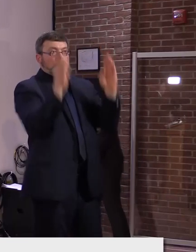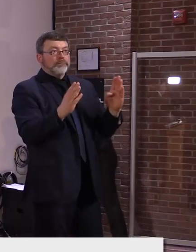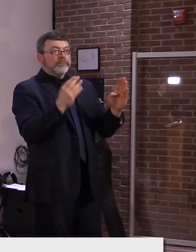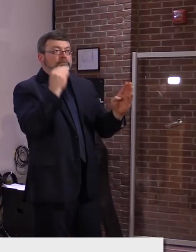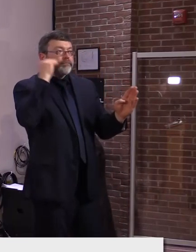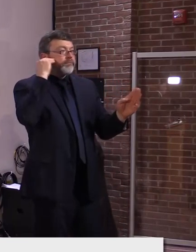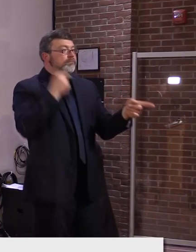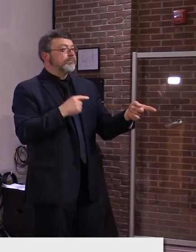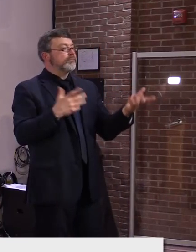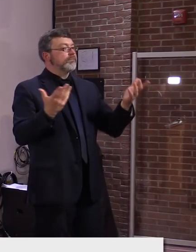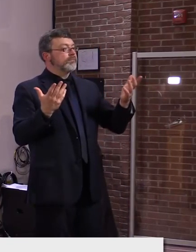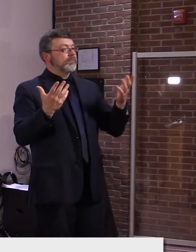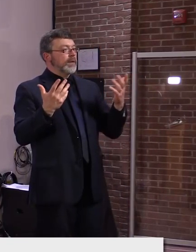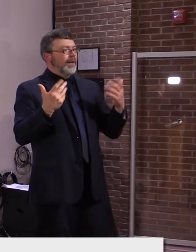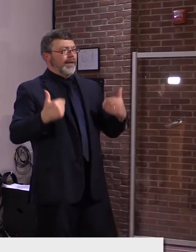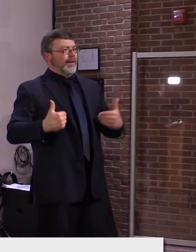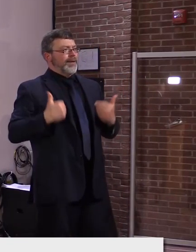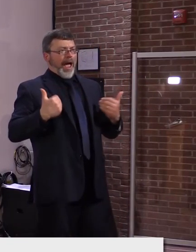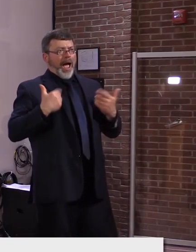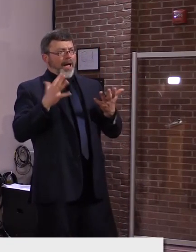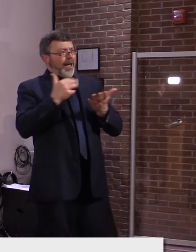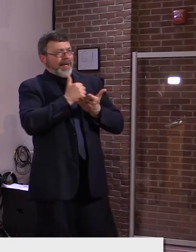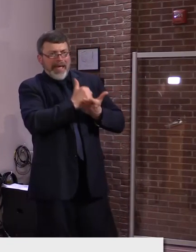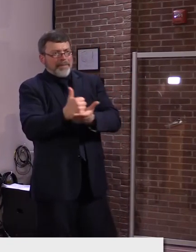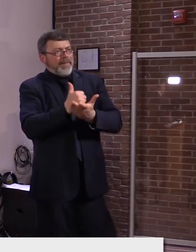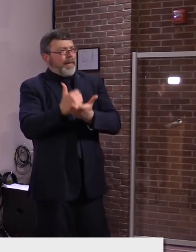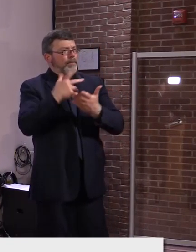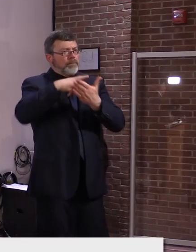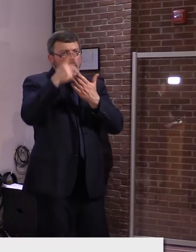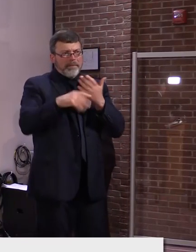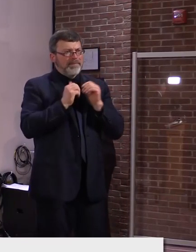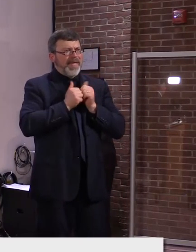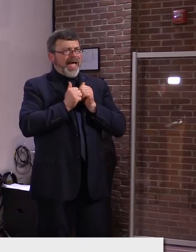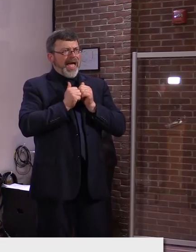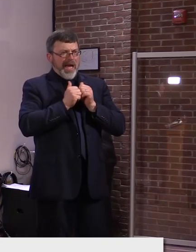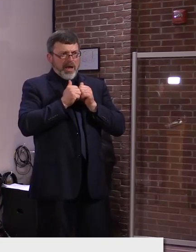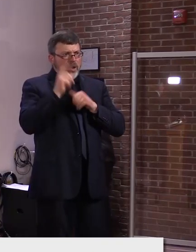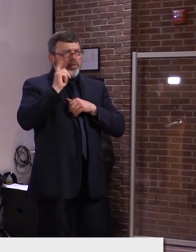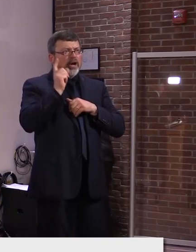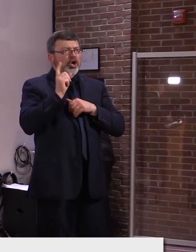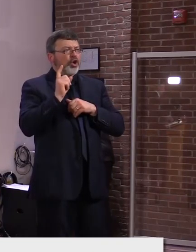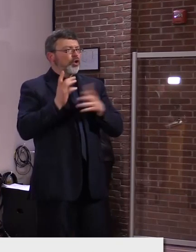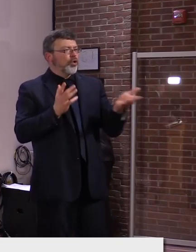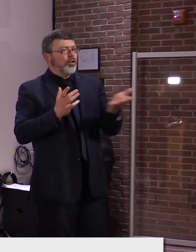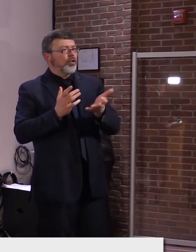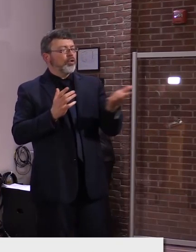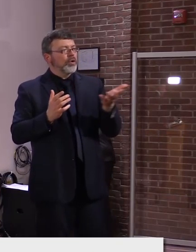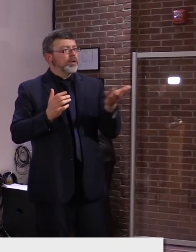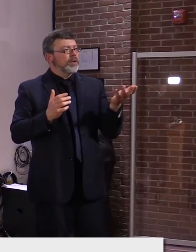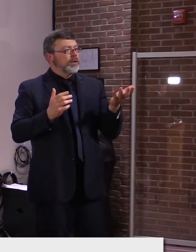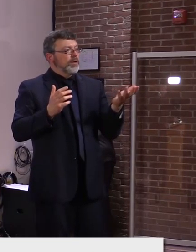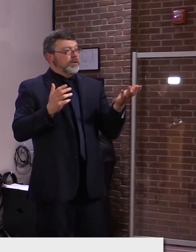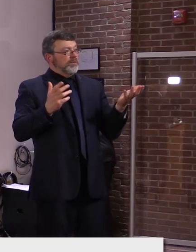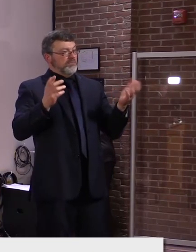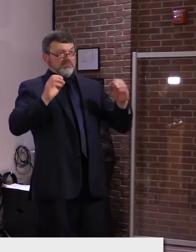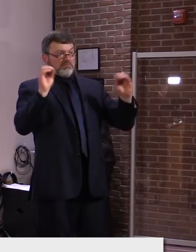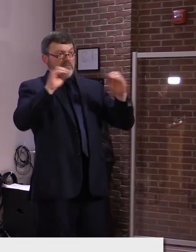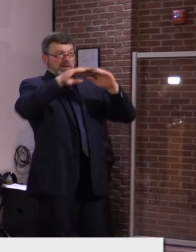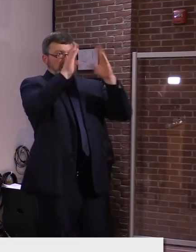those younger offenders. And so they don't all exist. And there's,